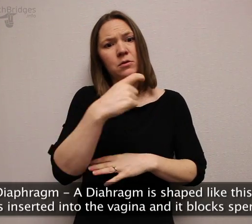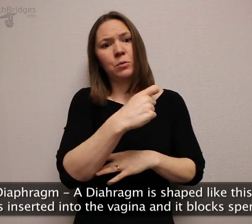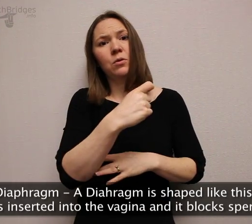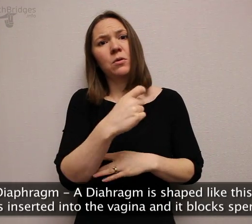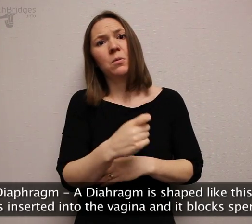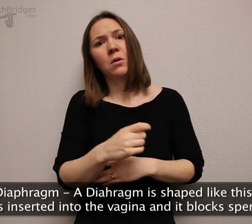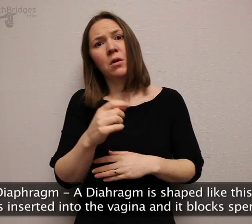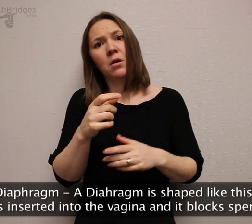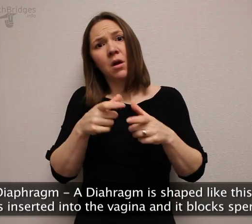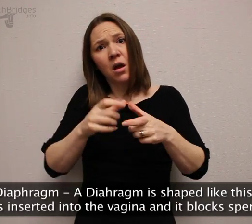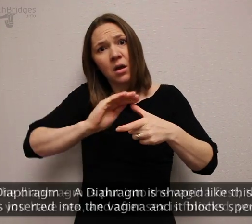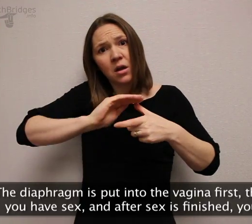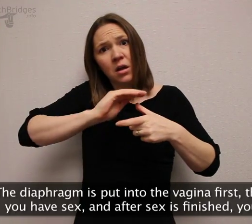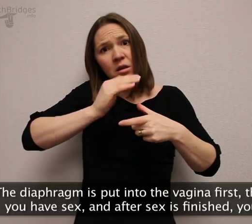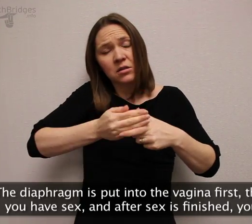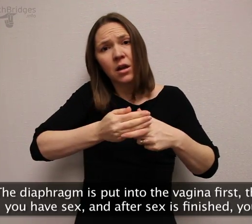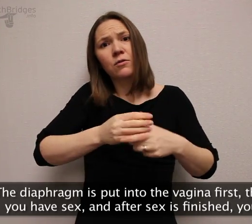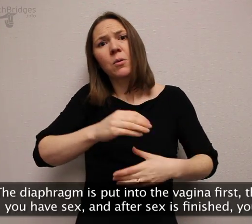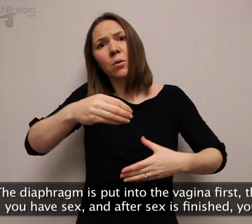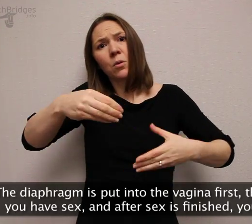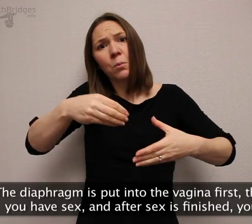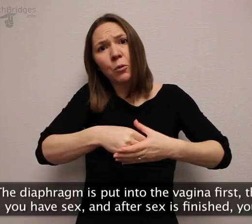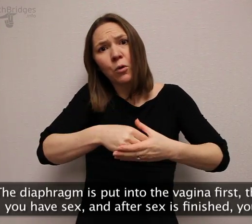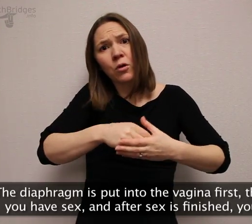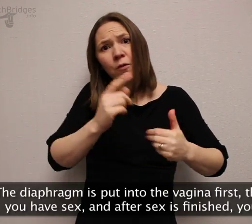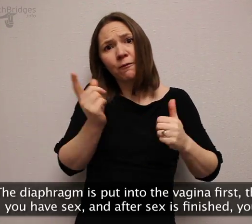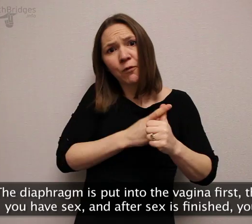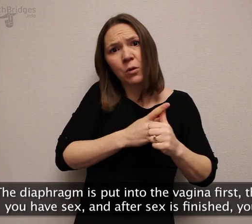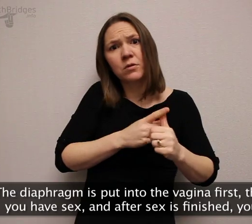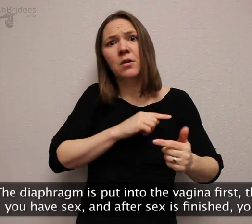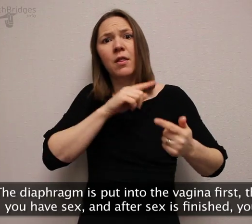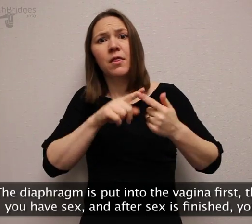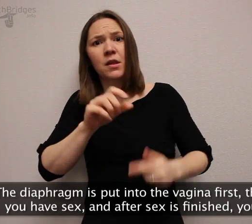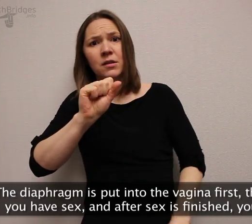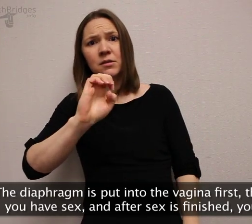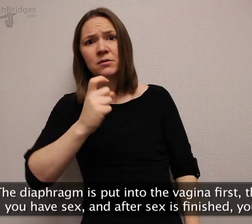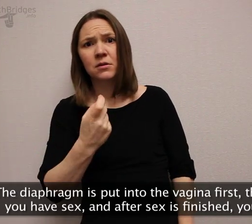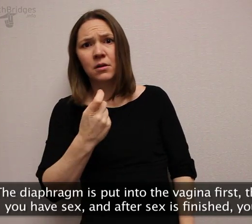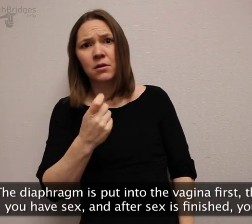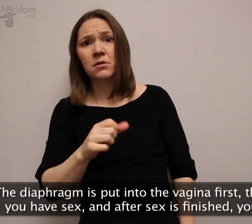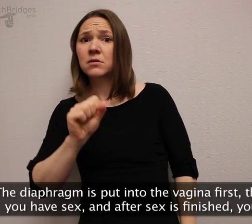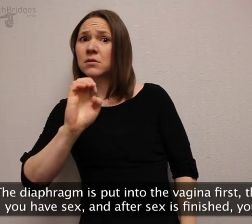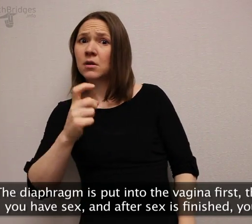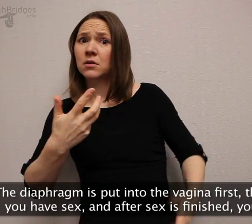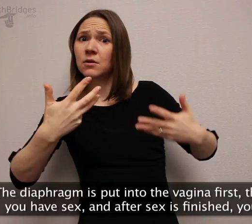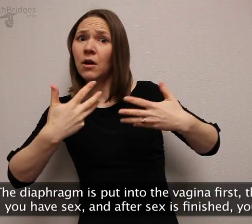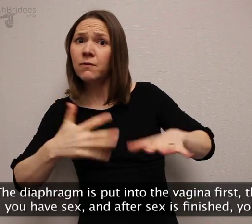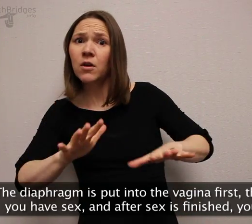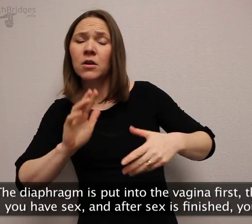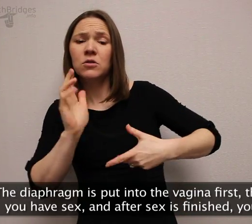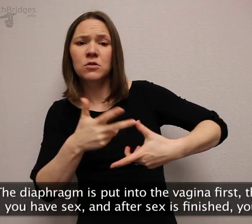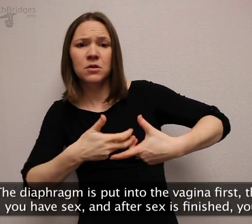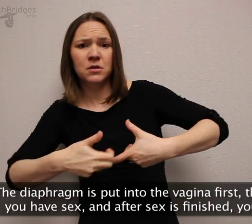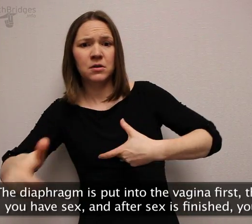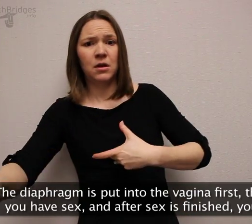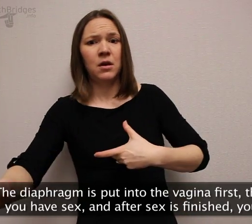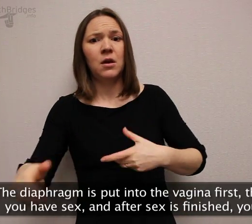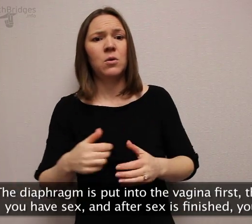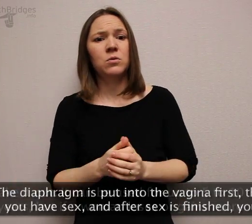it blocks sperm. The diaphragm, when you put it into the vagina first, then you have sex, and after sex is finished, then you take